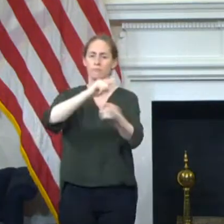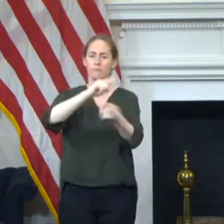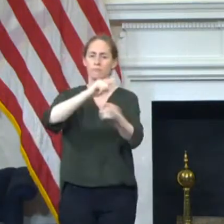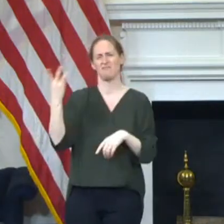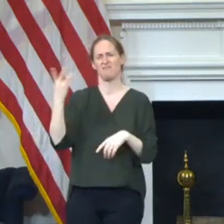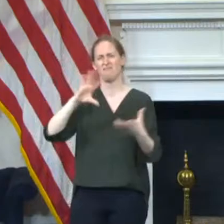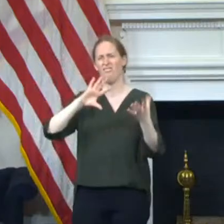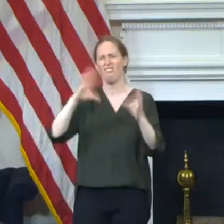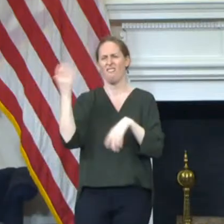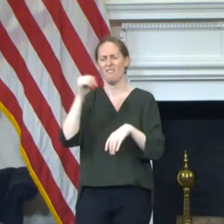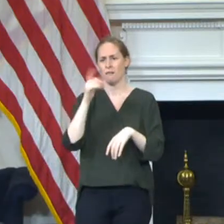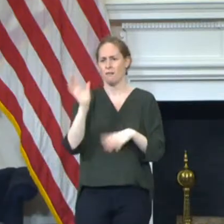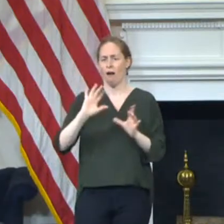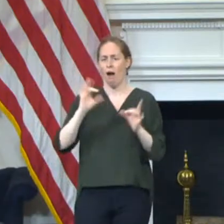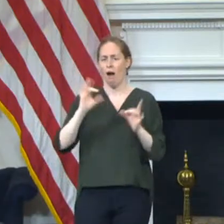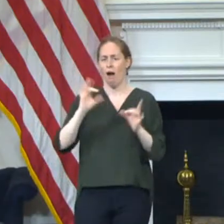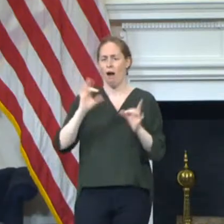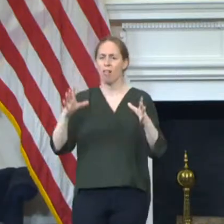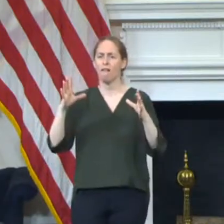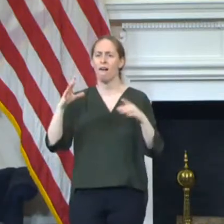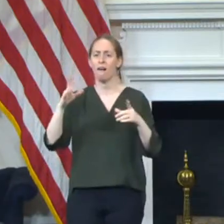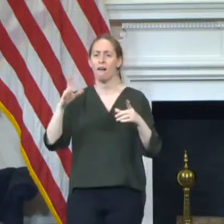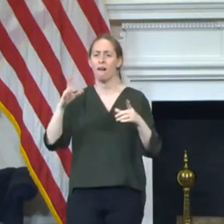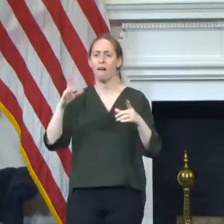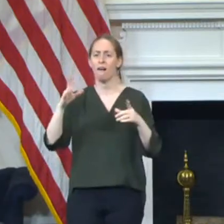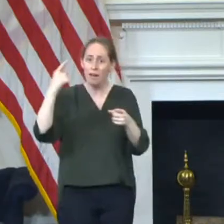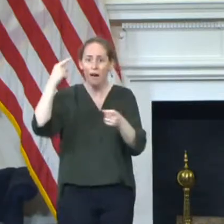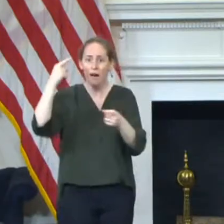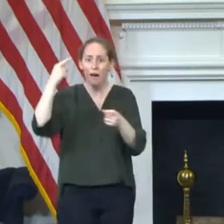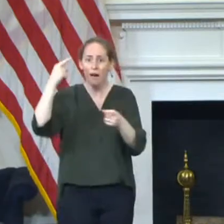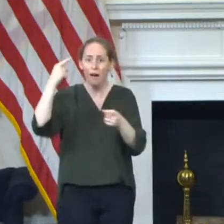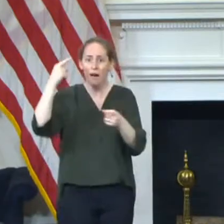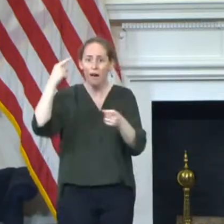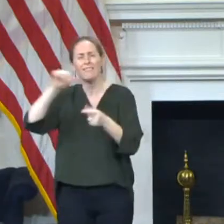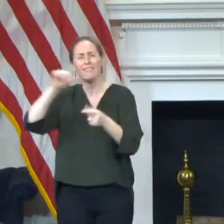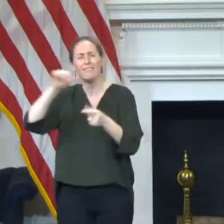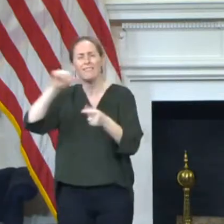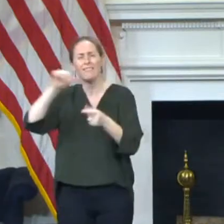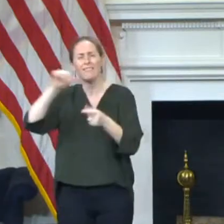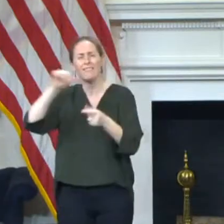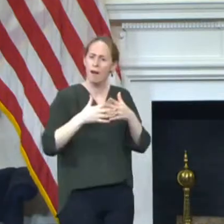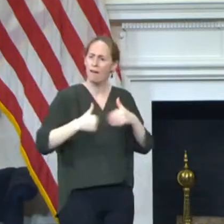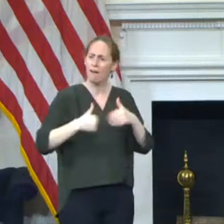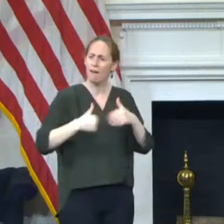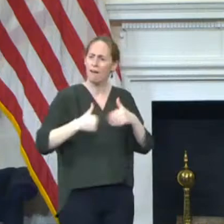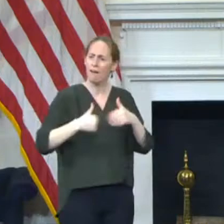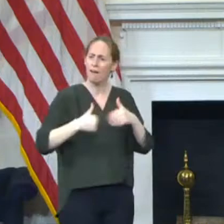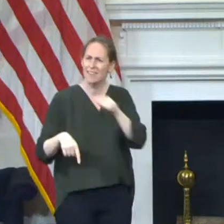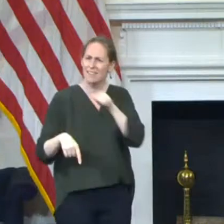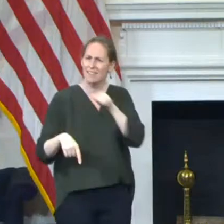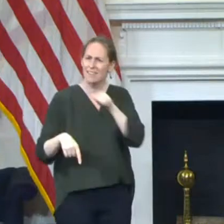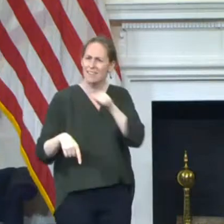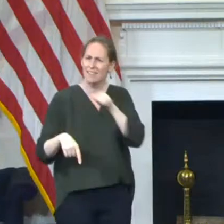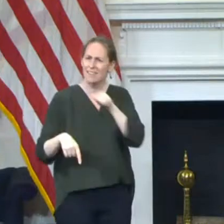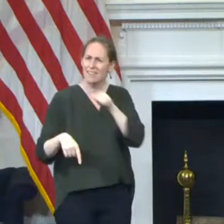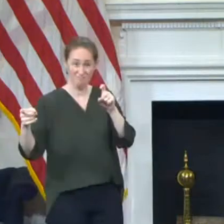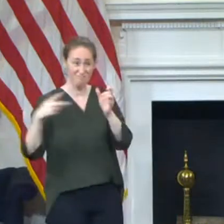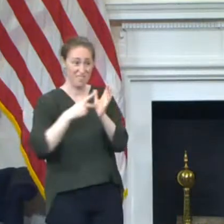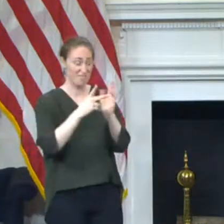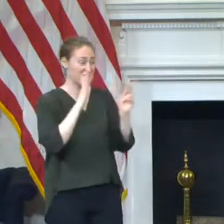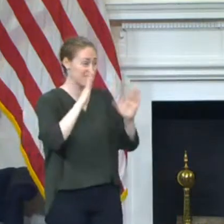stake. And people's economic lives and their mental health and everything else. Are people going to die as a result of this inaction? They certainly